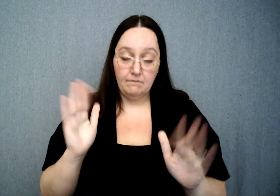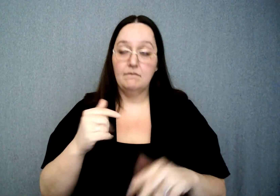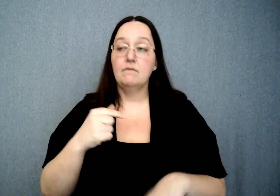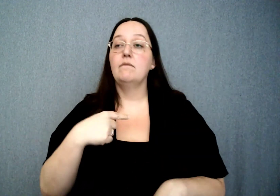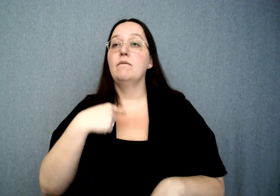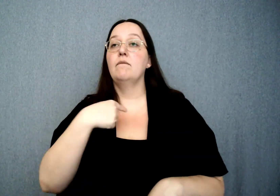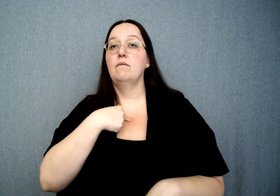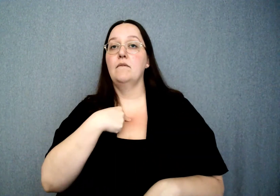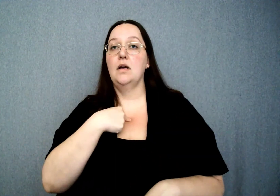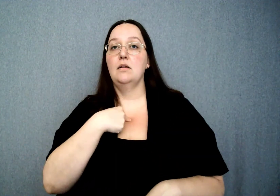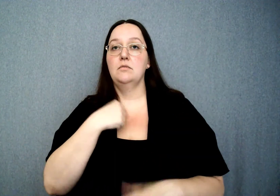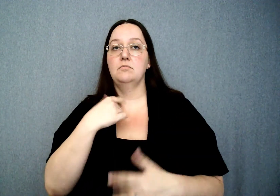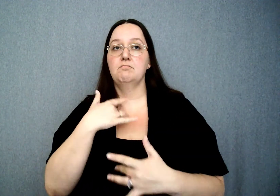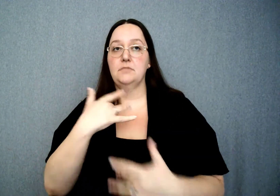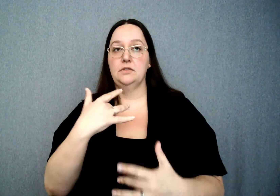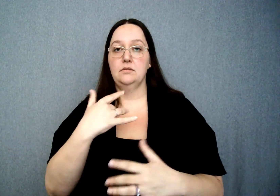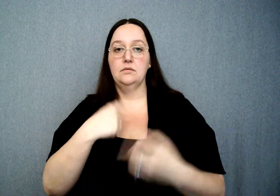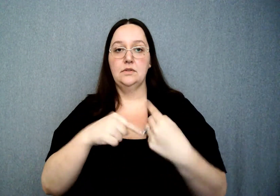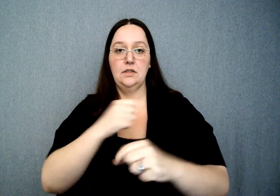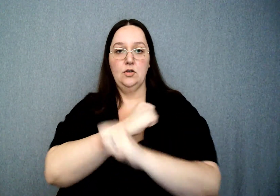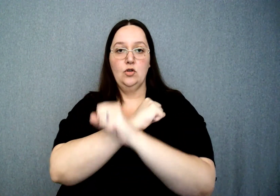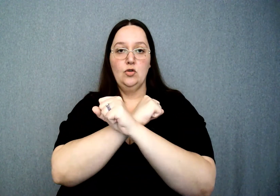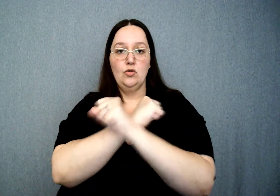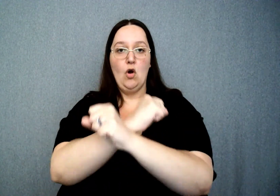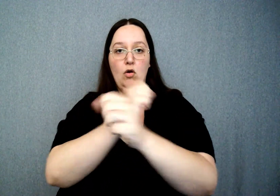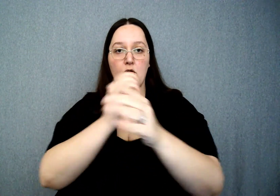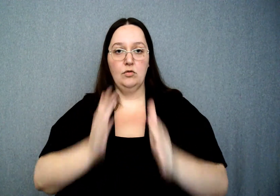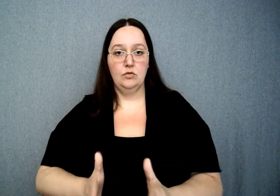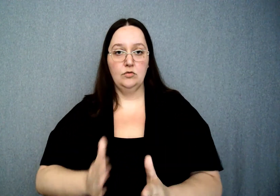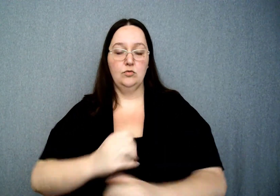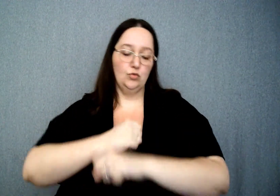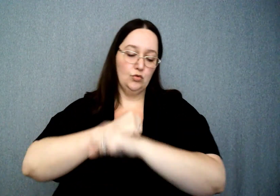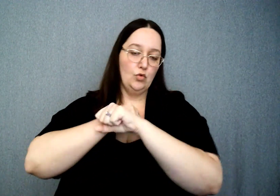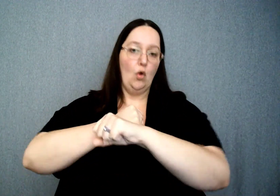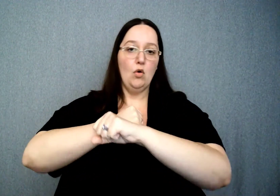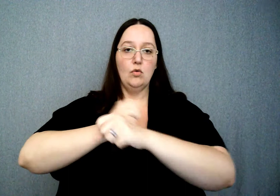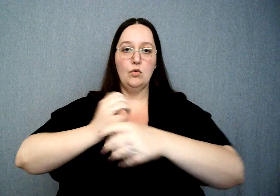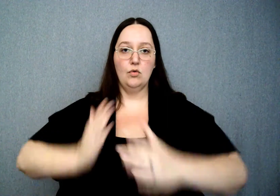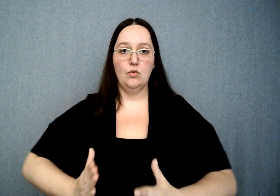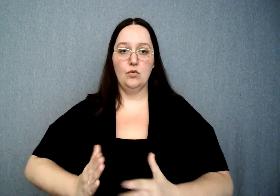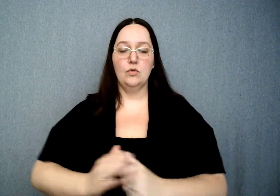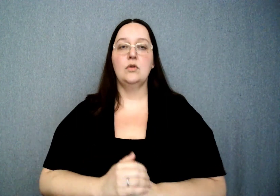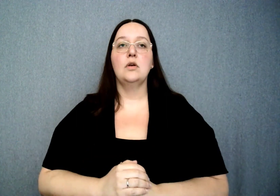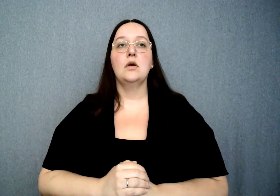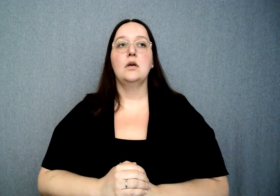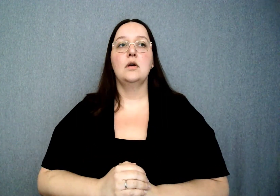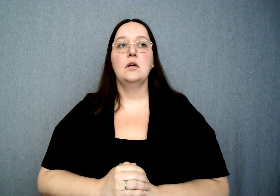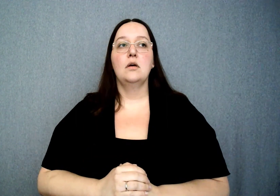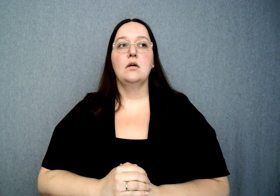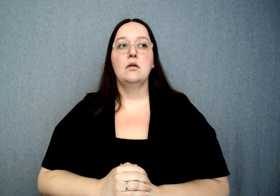really my preference, this is not a specific rule, but for me, I like to use guard with the S's.